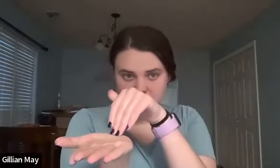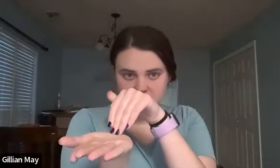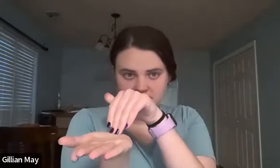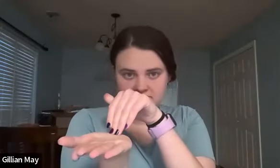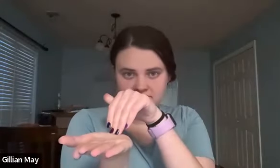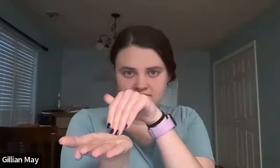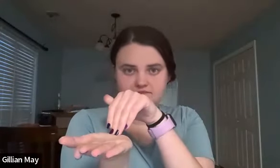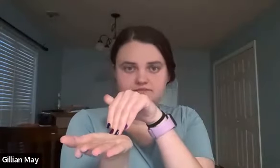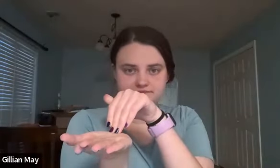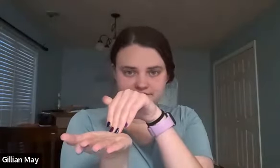1,000.